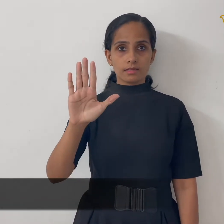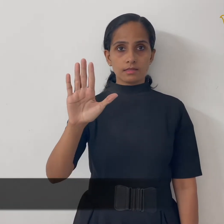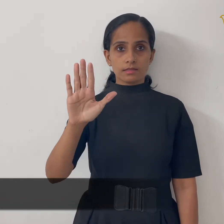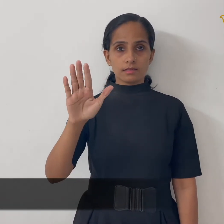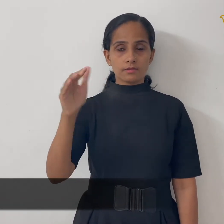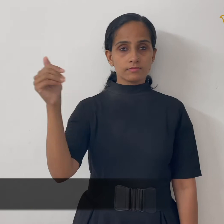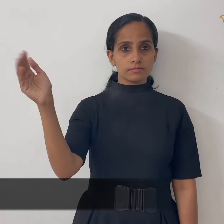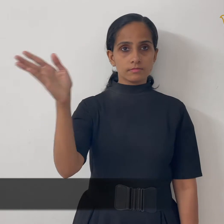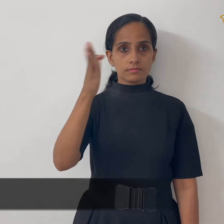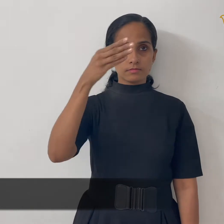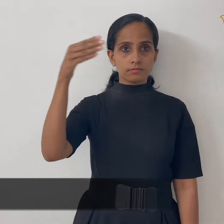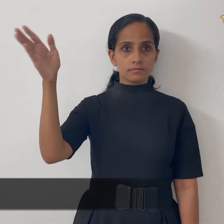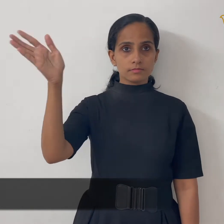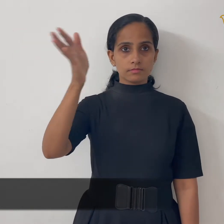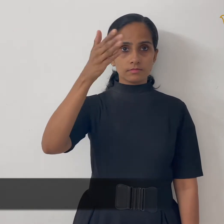Independence Day,